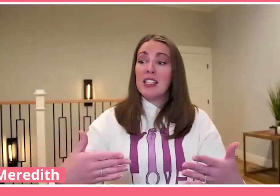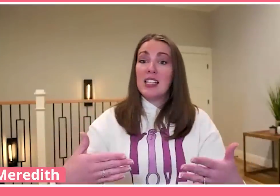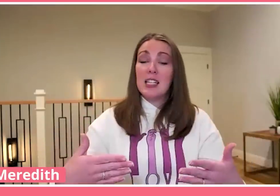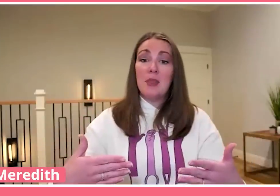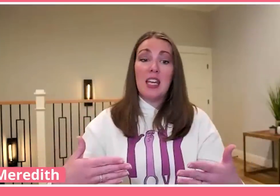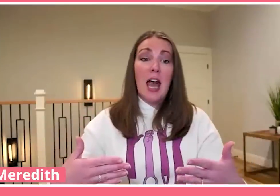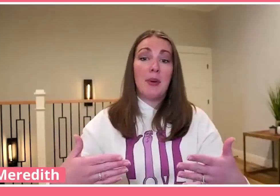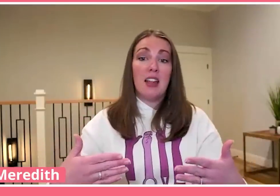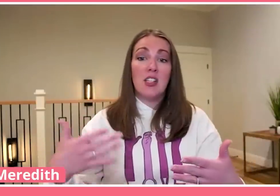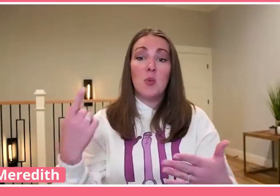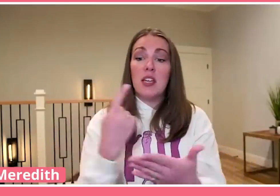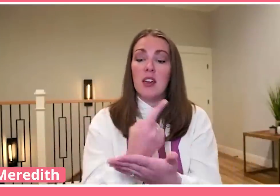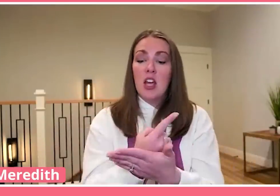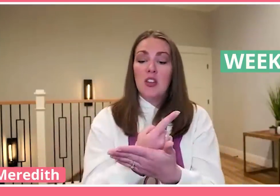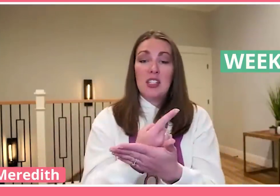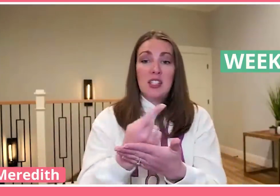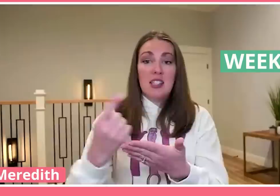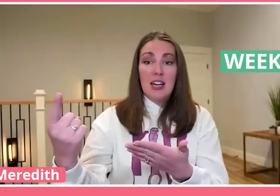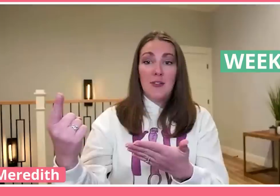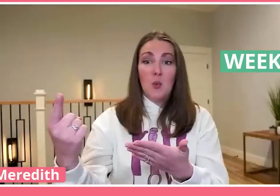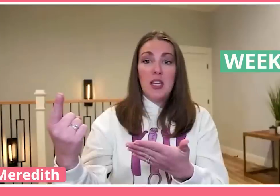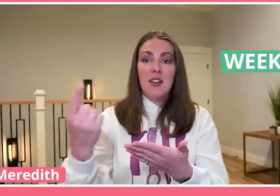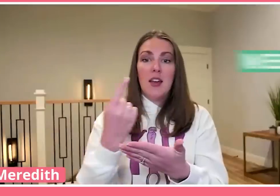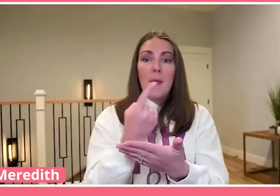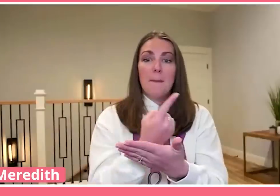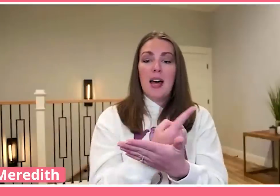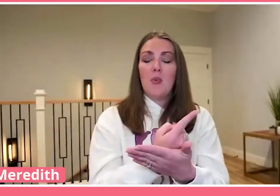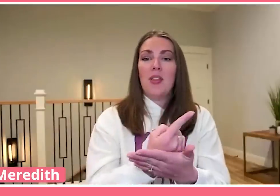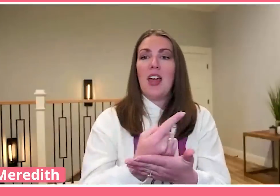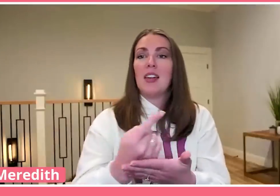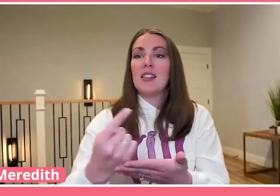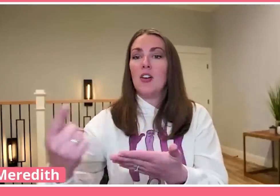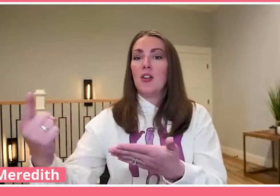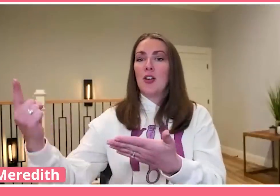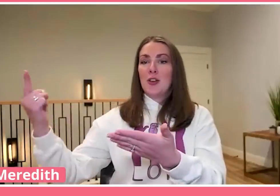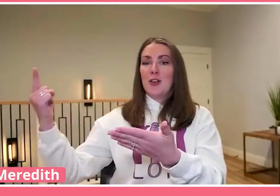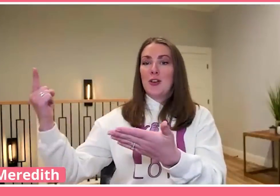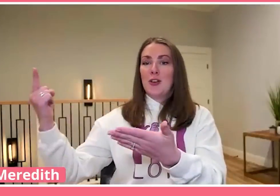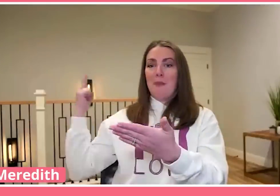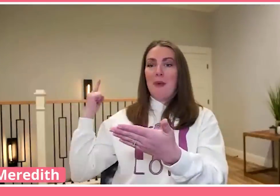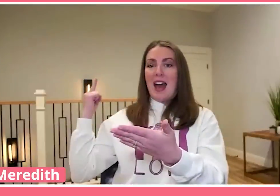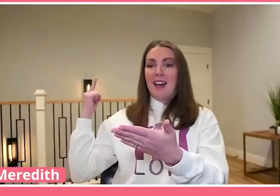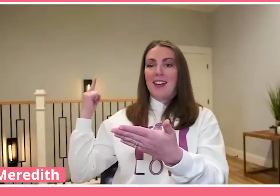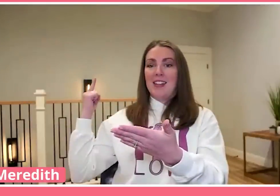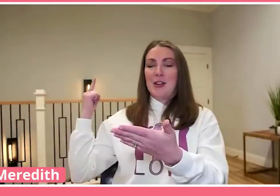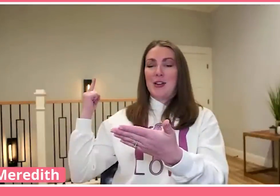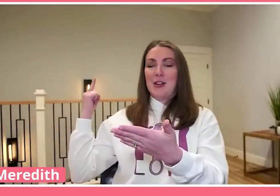said something happened last week, this is the sign for week. But with ASL, you can put it back. And so it's going